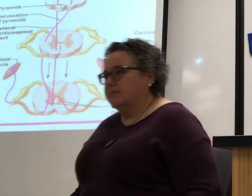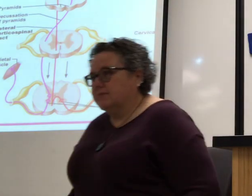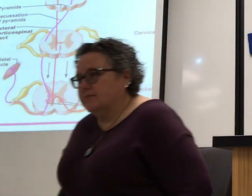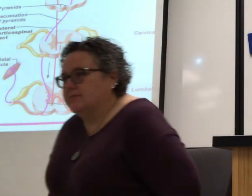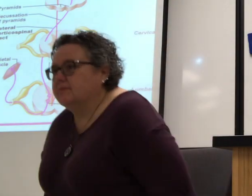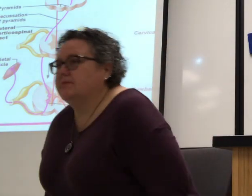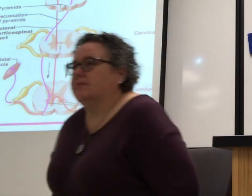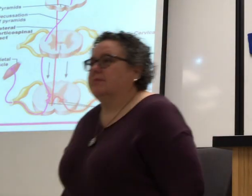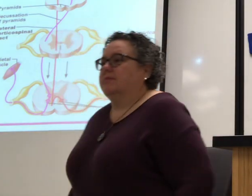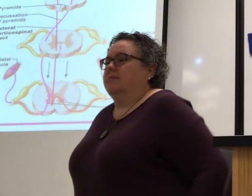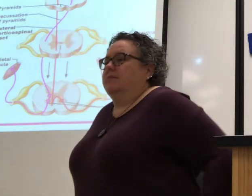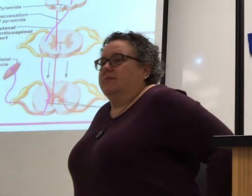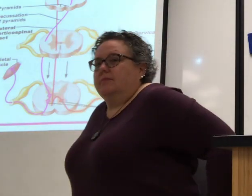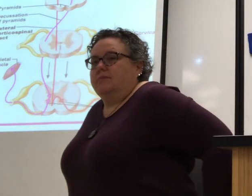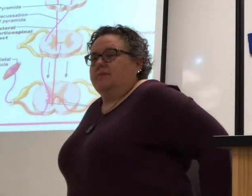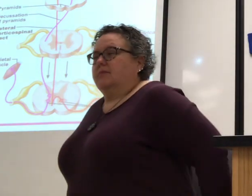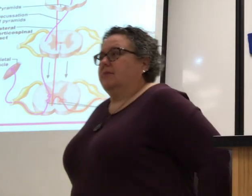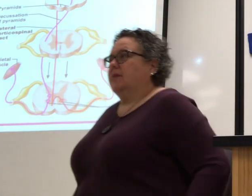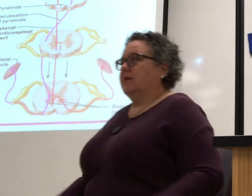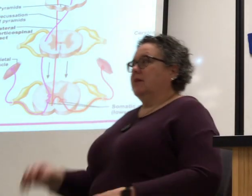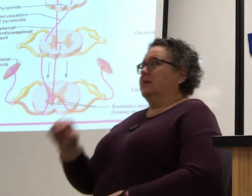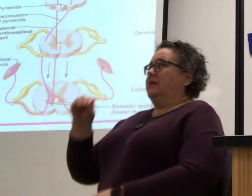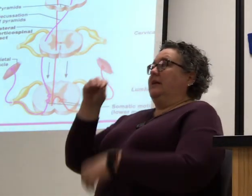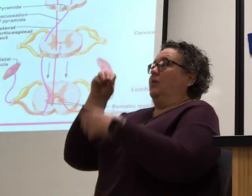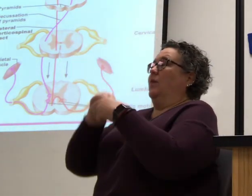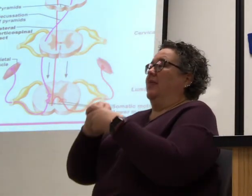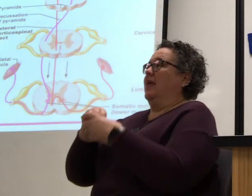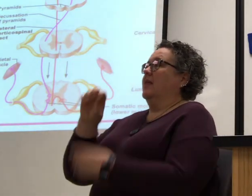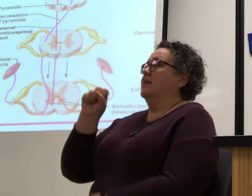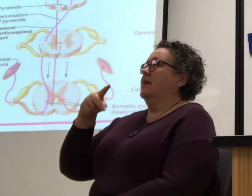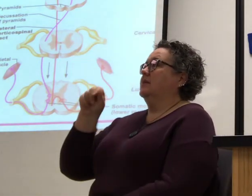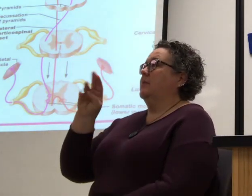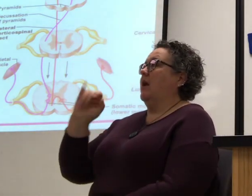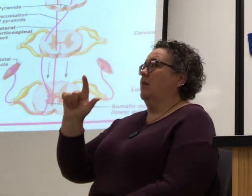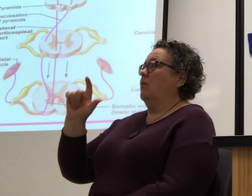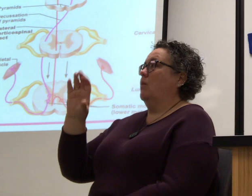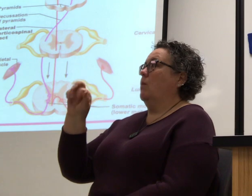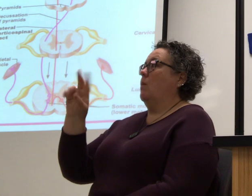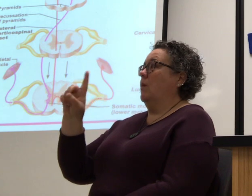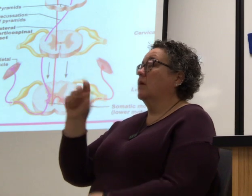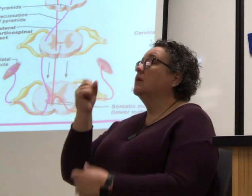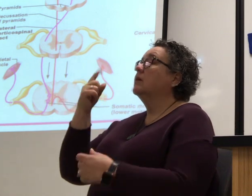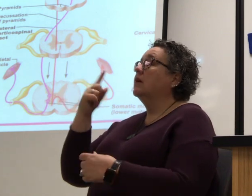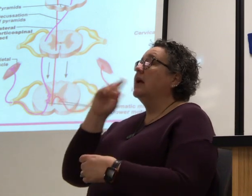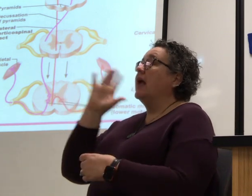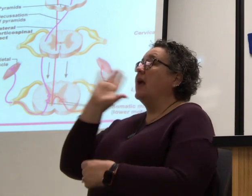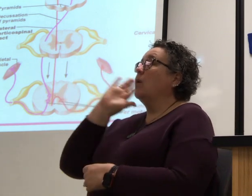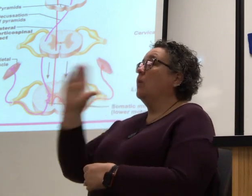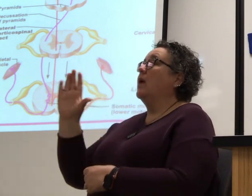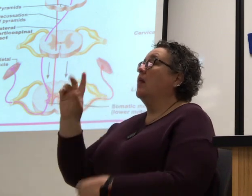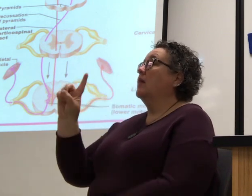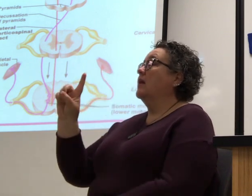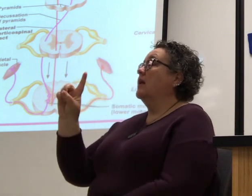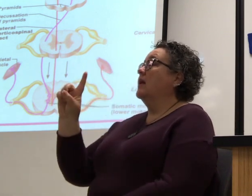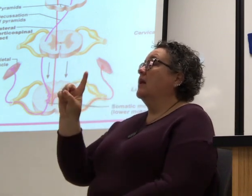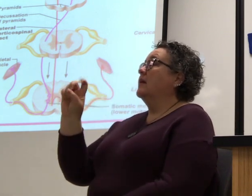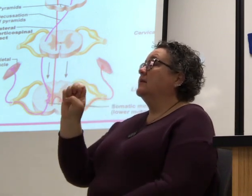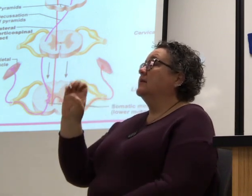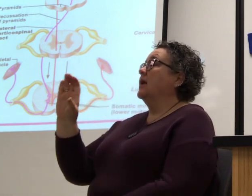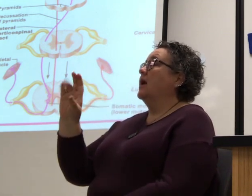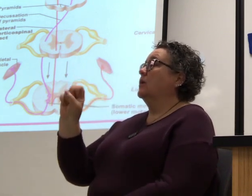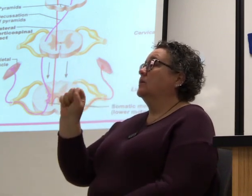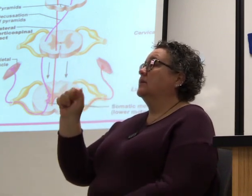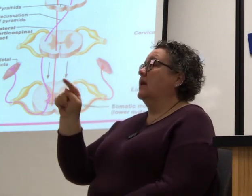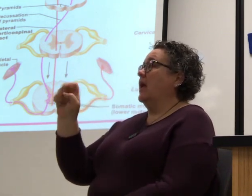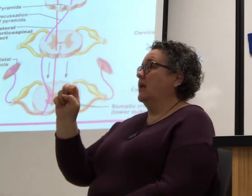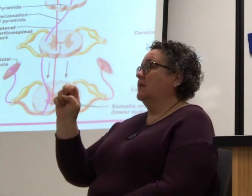Descends through the ventral column in the spinal cord. In the spinal cord, it'll decussate and go to the other side, then